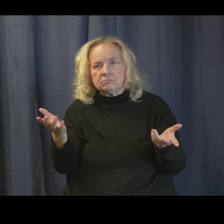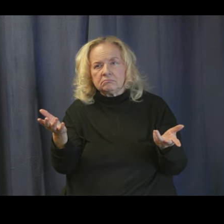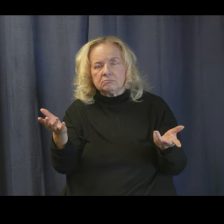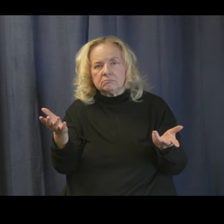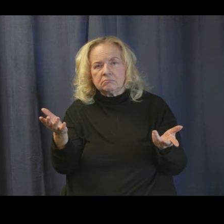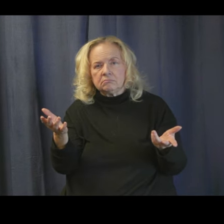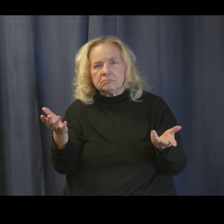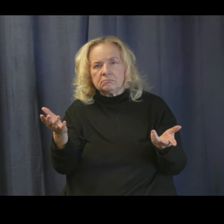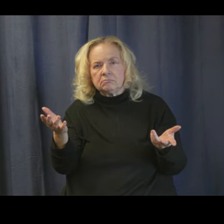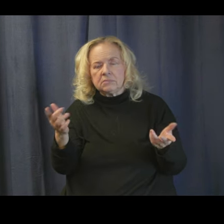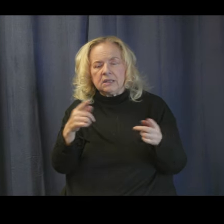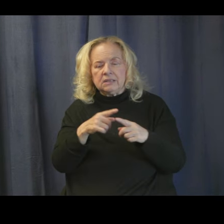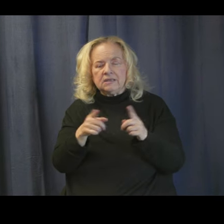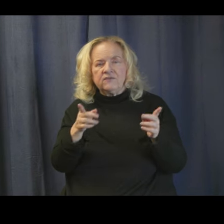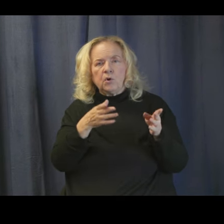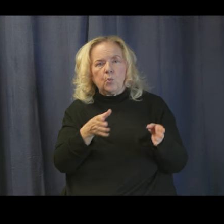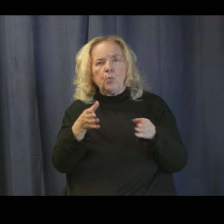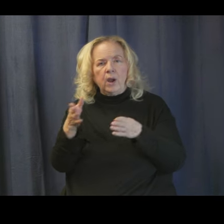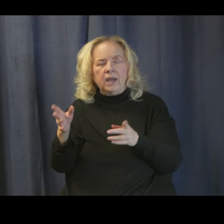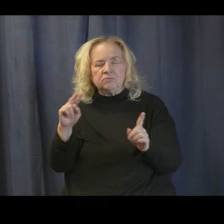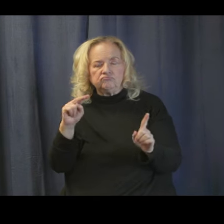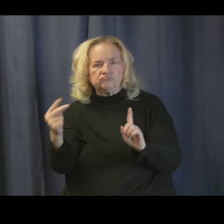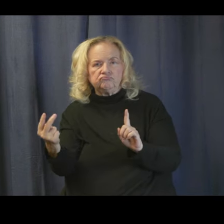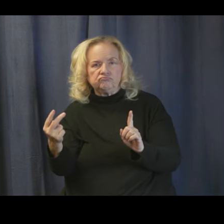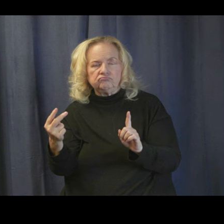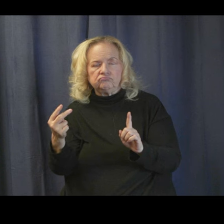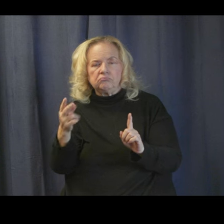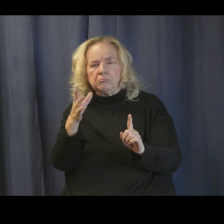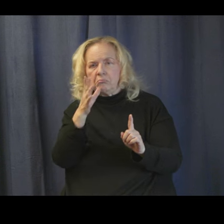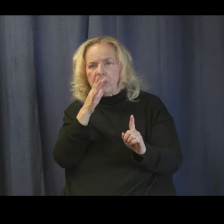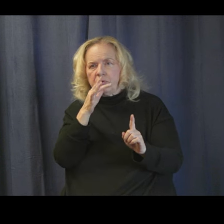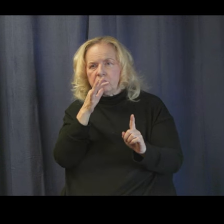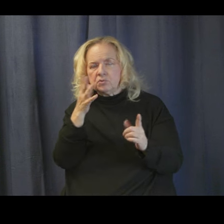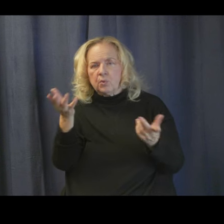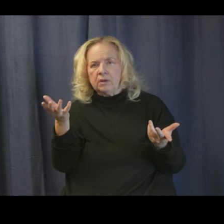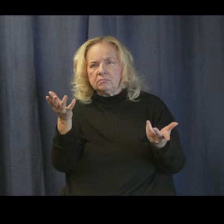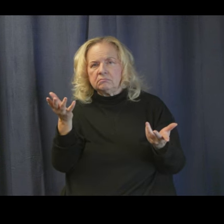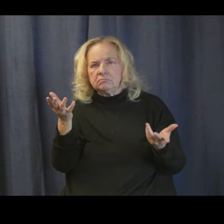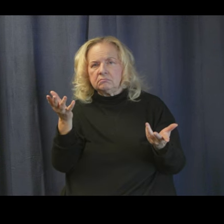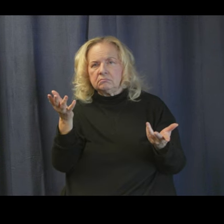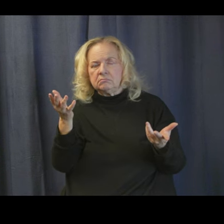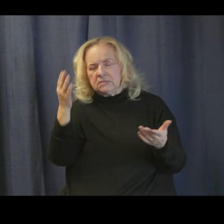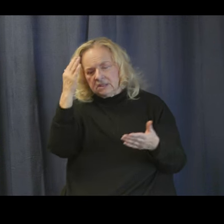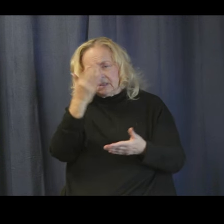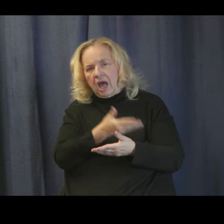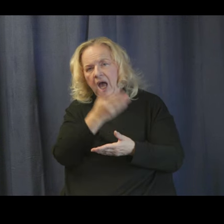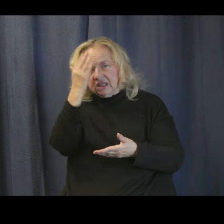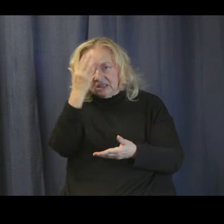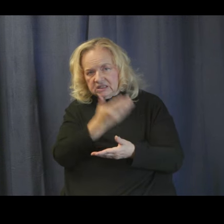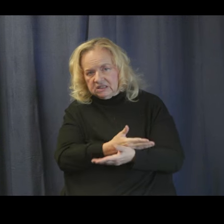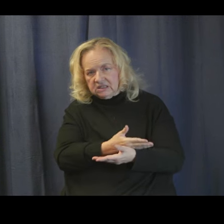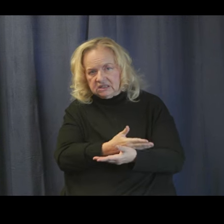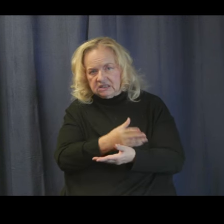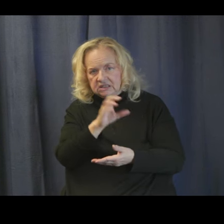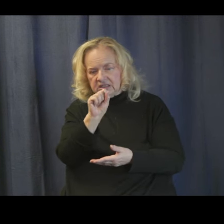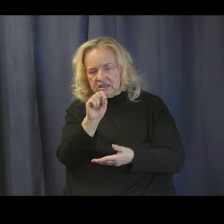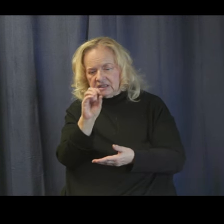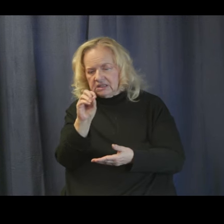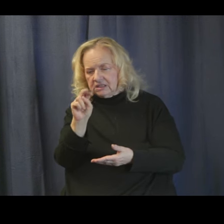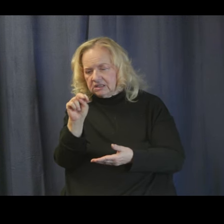Well, there's different ways of looking at this. It says, let your mother's what? Sons.